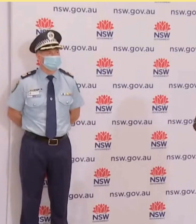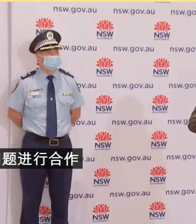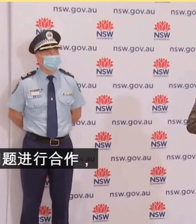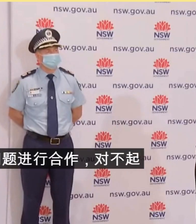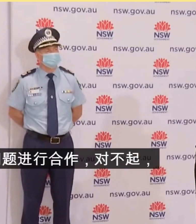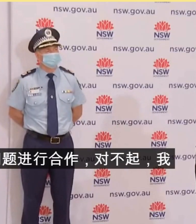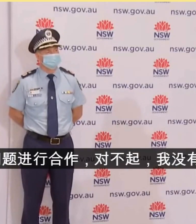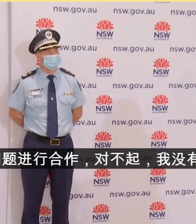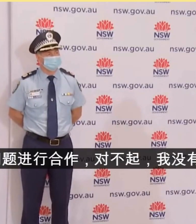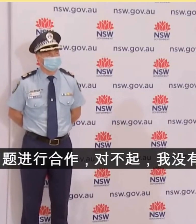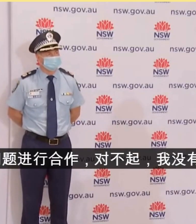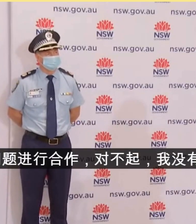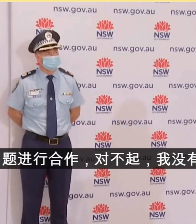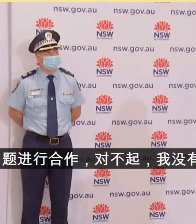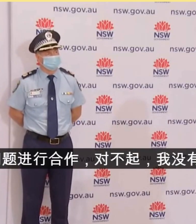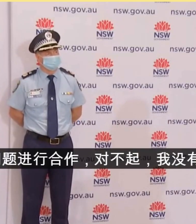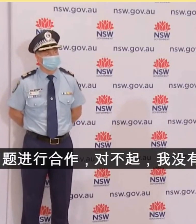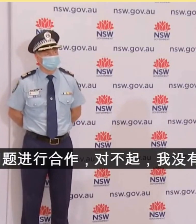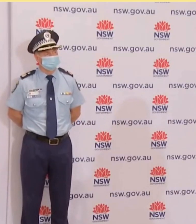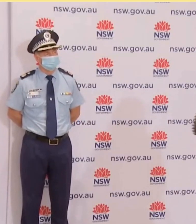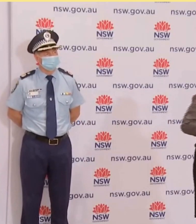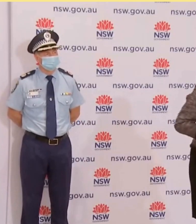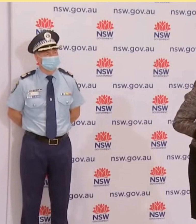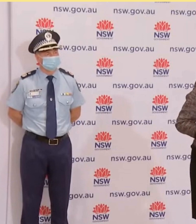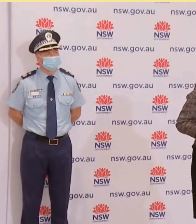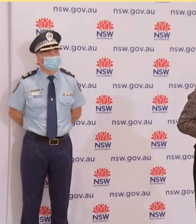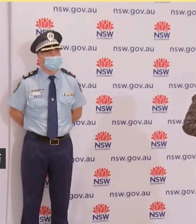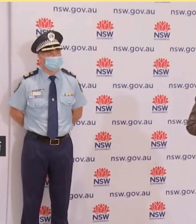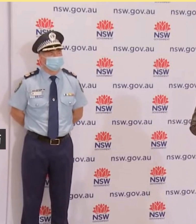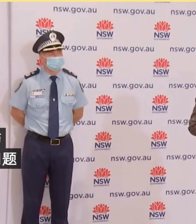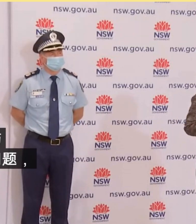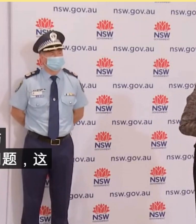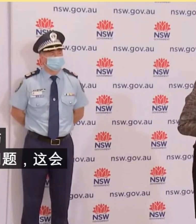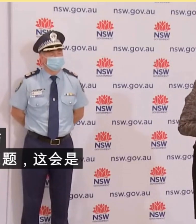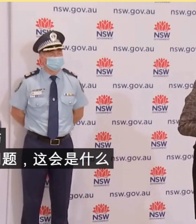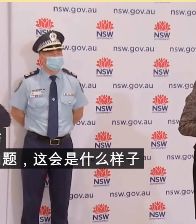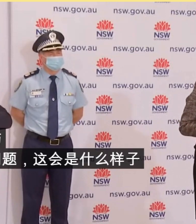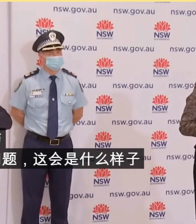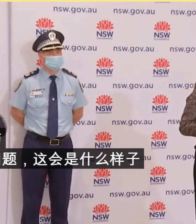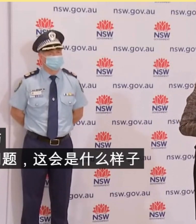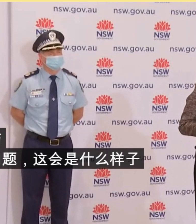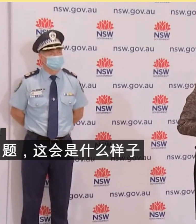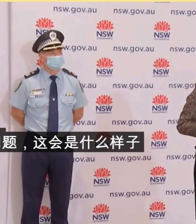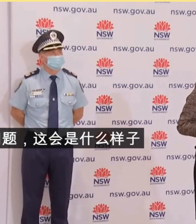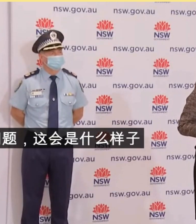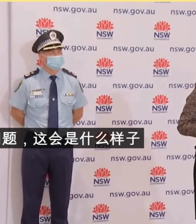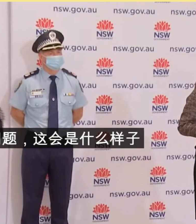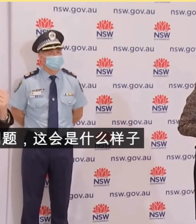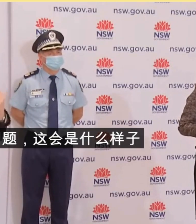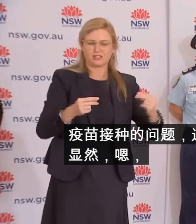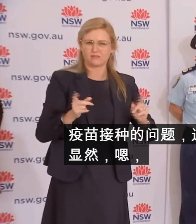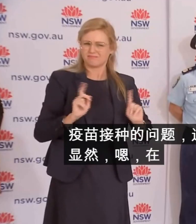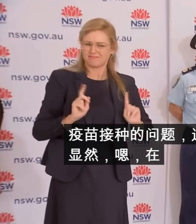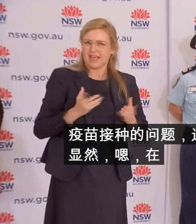involvement in vaccination... I'm sorry, I didn't hear the question. Sorry, Clinton. Yes. Regarding the military's involvement in vaccination, what would that look like? Well,